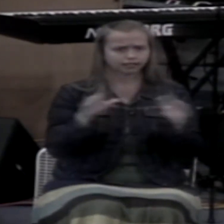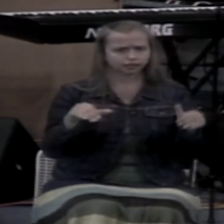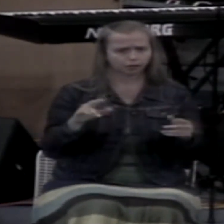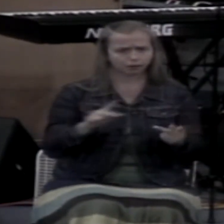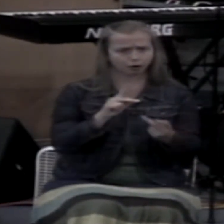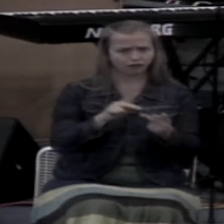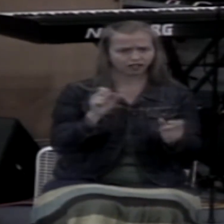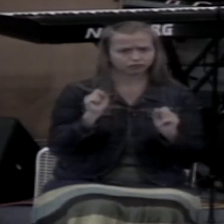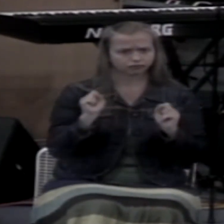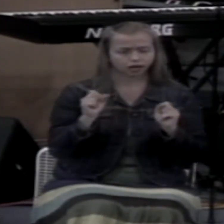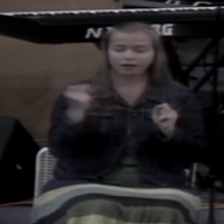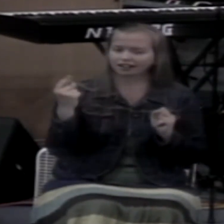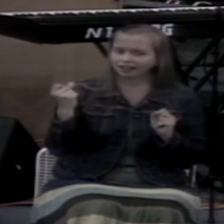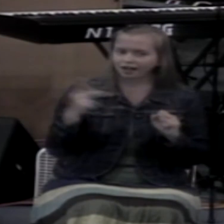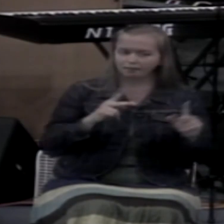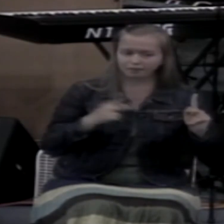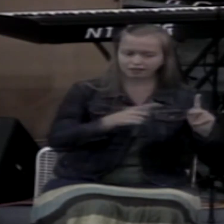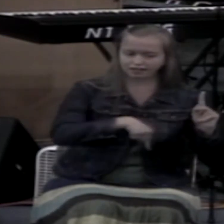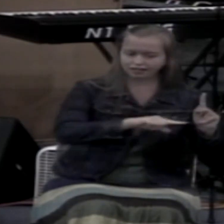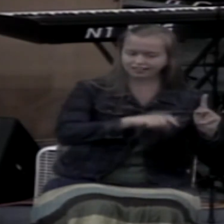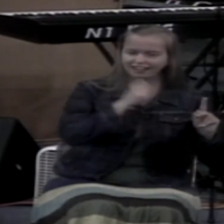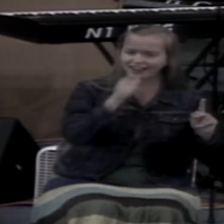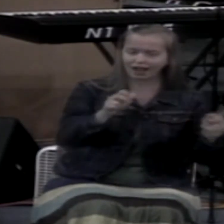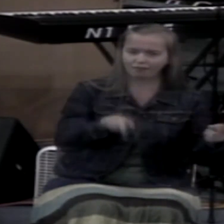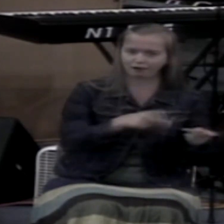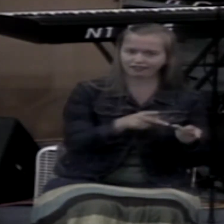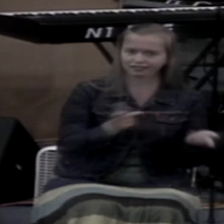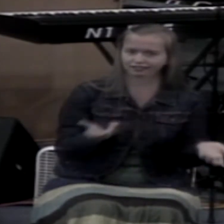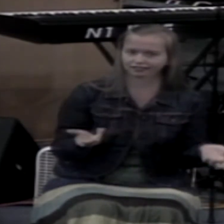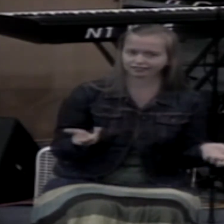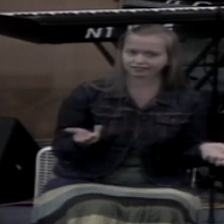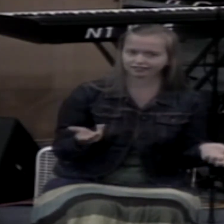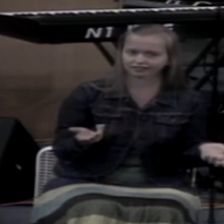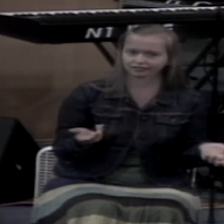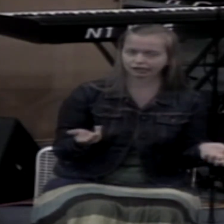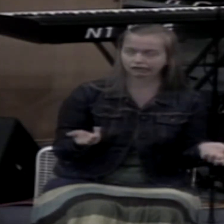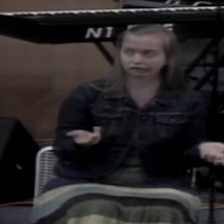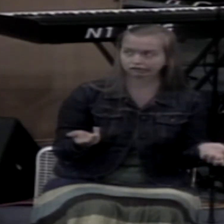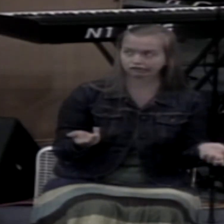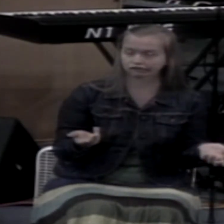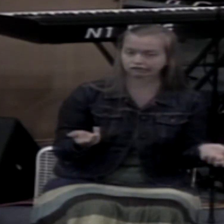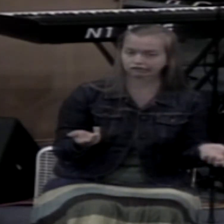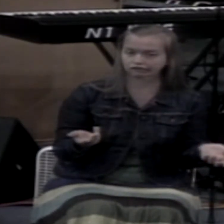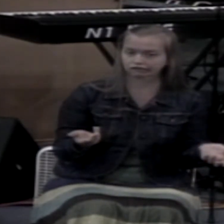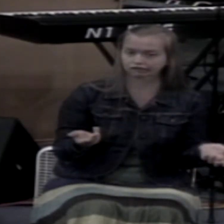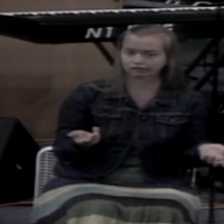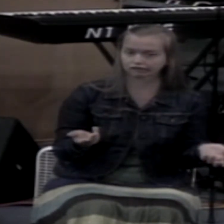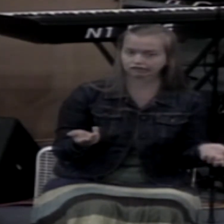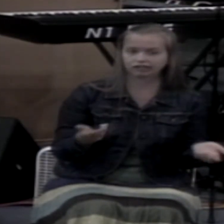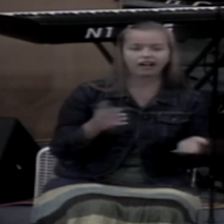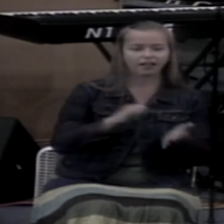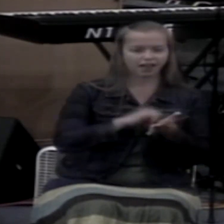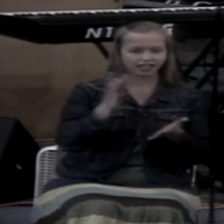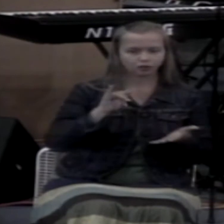But it is a perfect system. Now, here's what you have to keep in mind, okay?